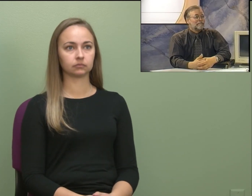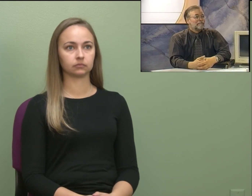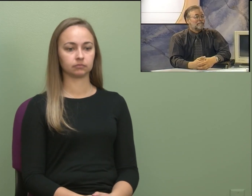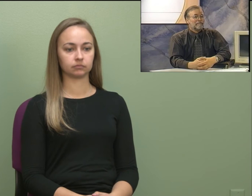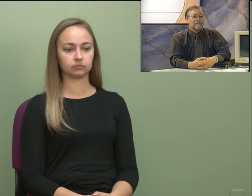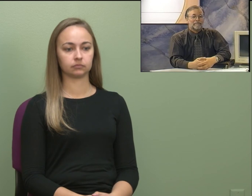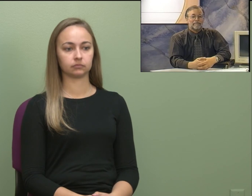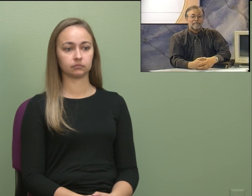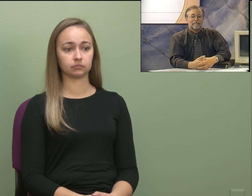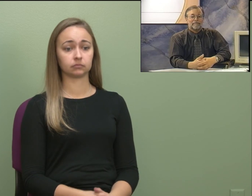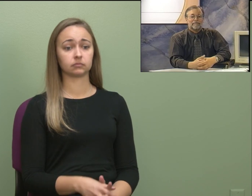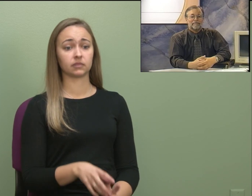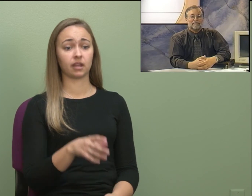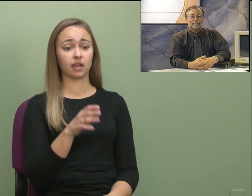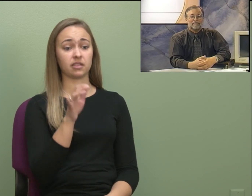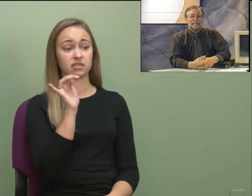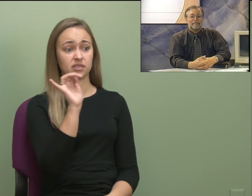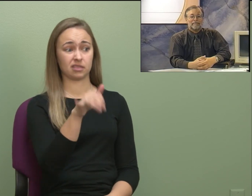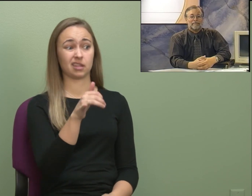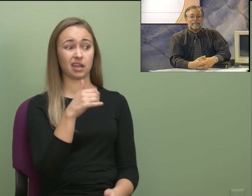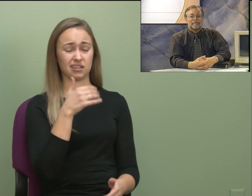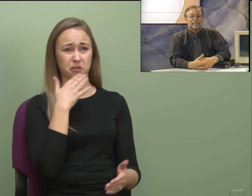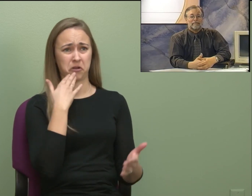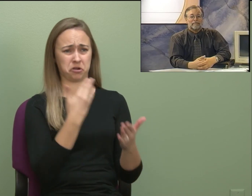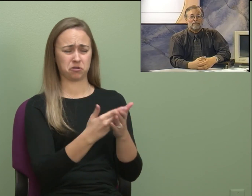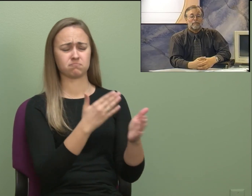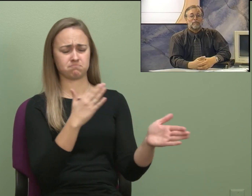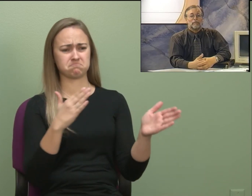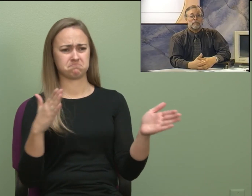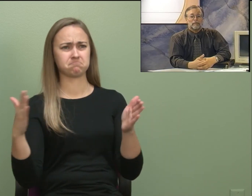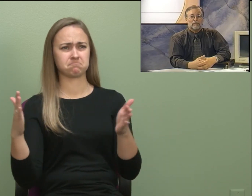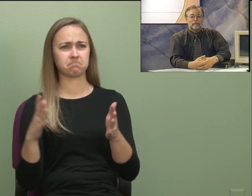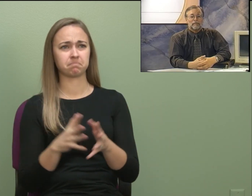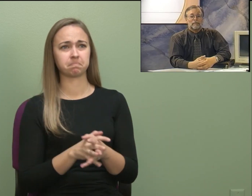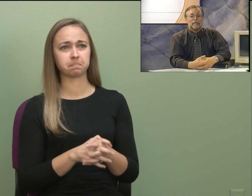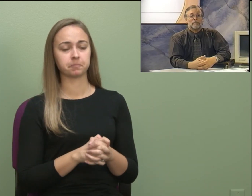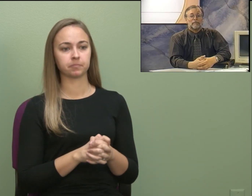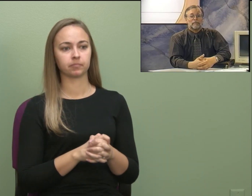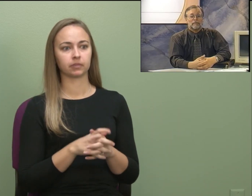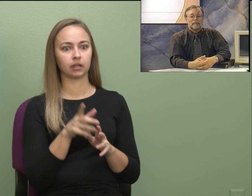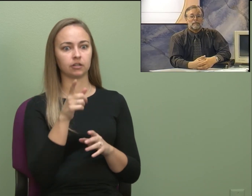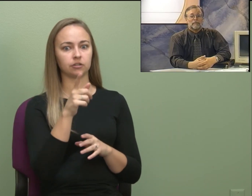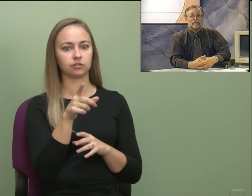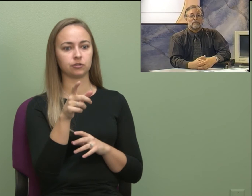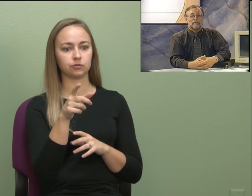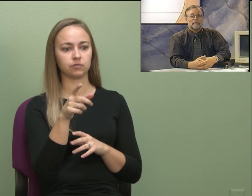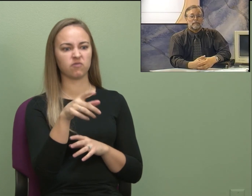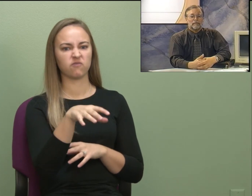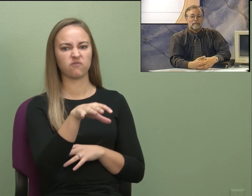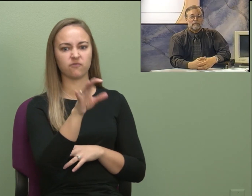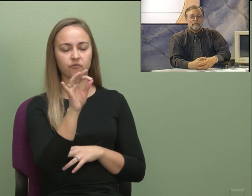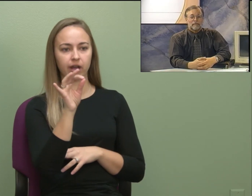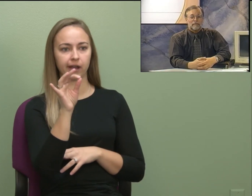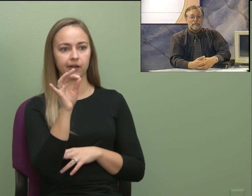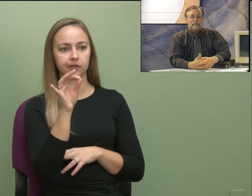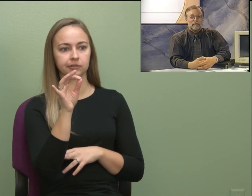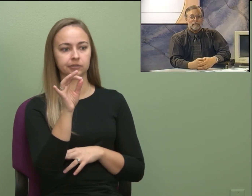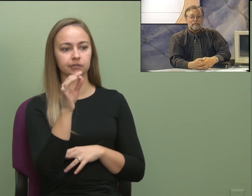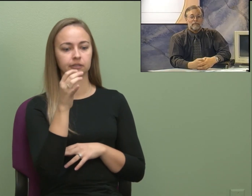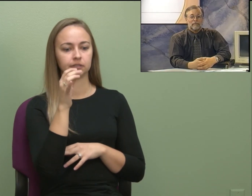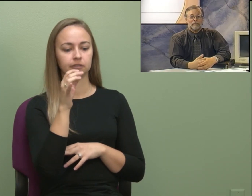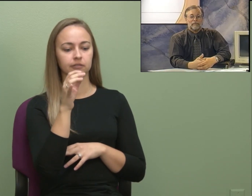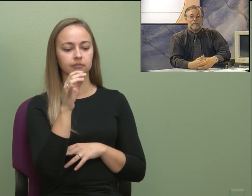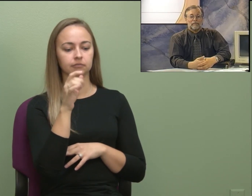I think that's a really good plan. It looks like you've discovered that offering successful classes is a lot more